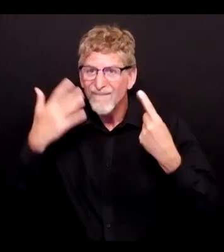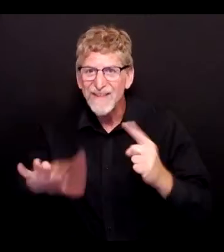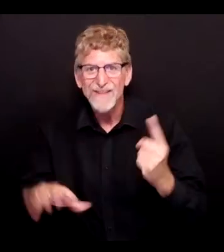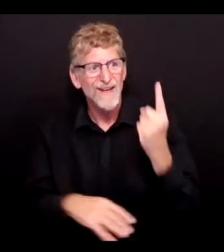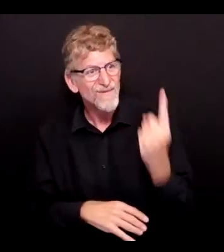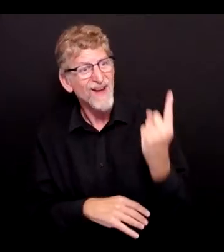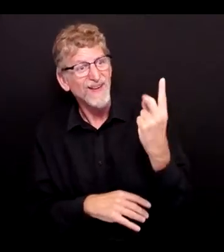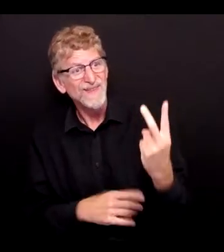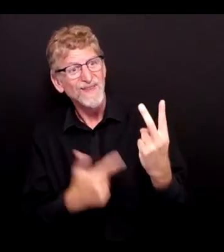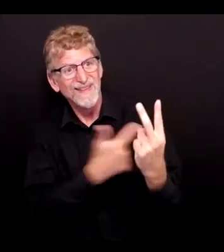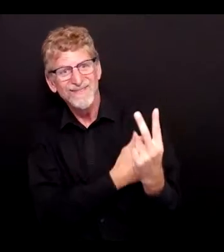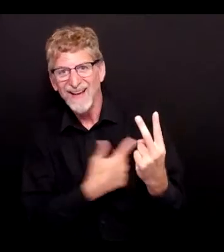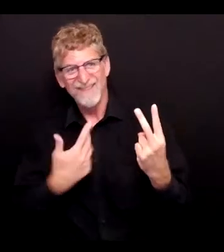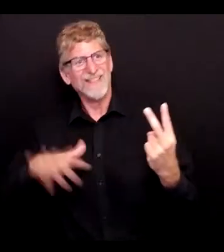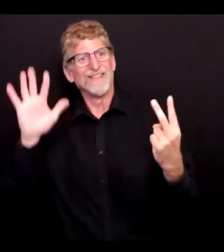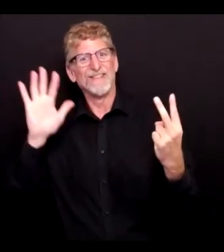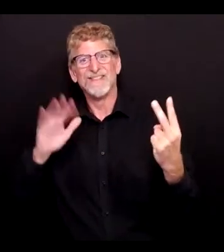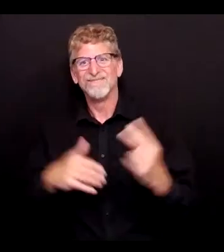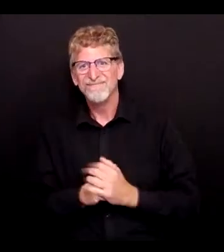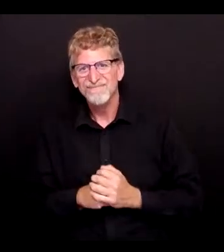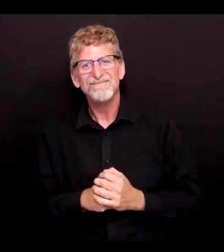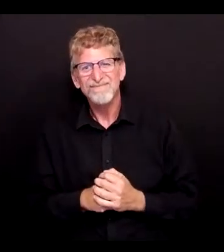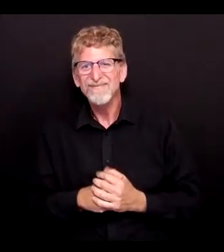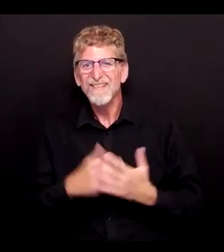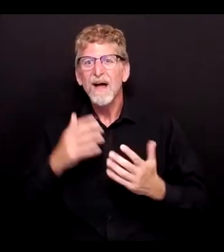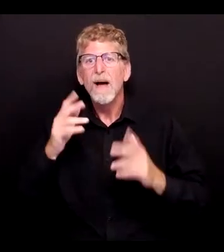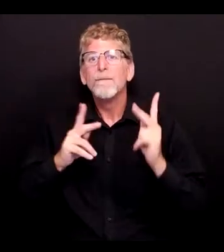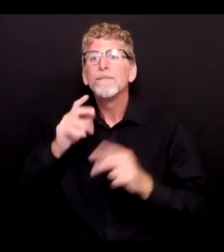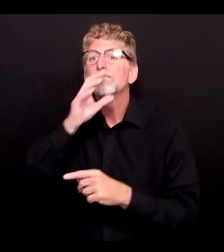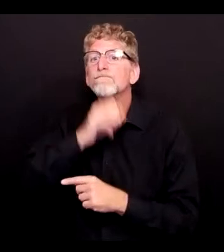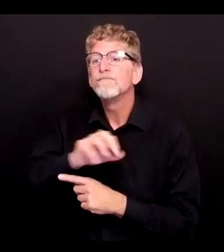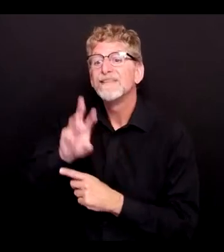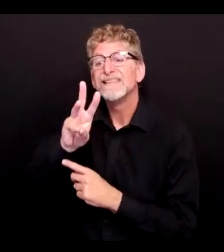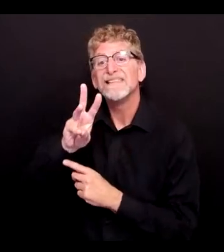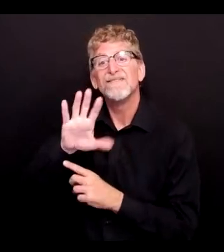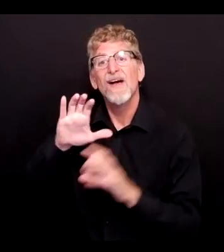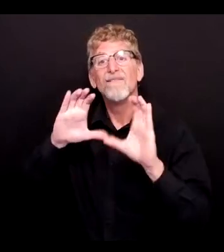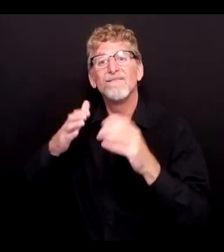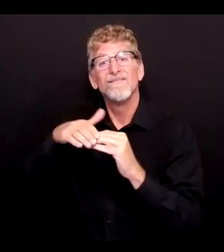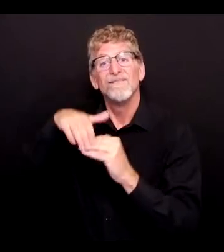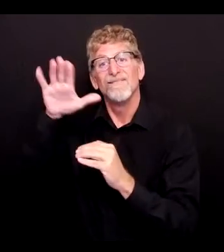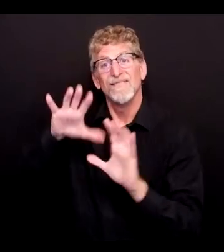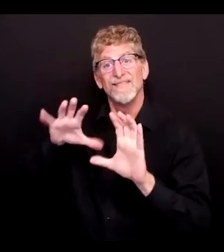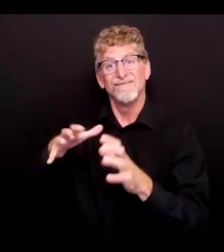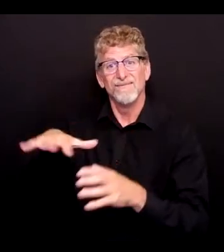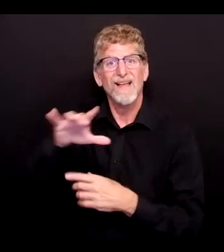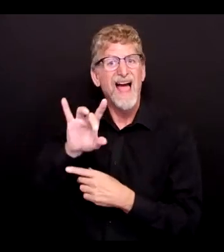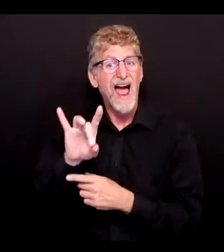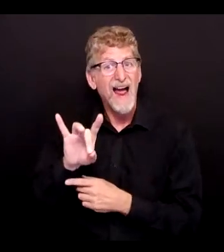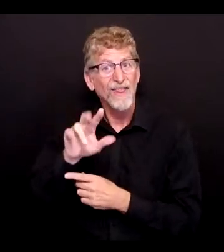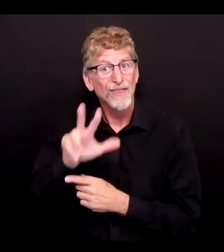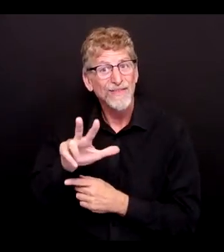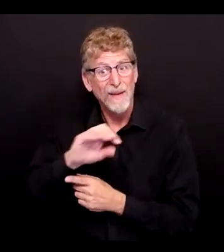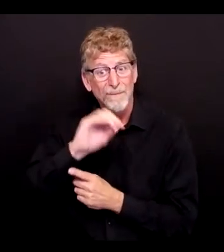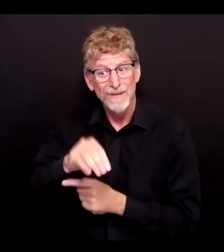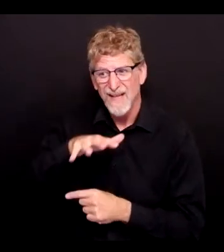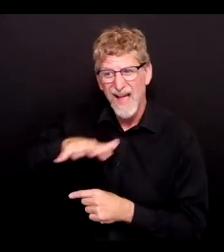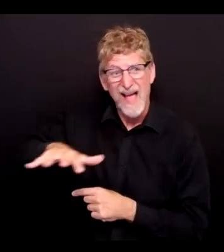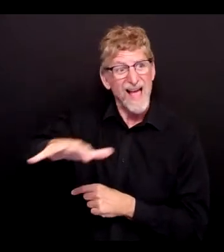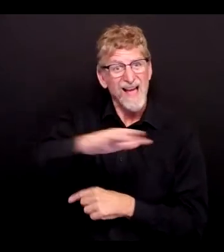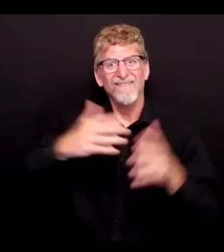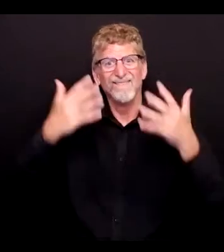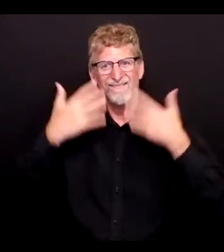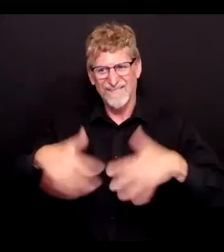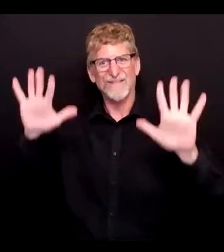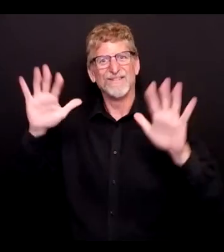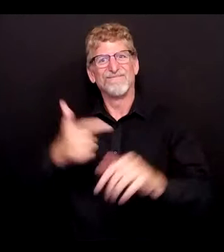over 65, we're now at 83% of Minnesotans over age 65 having received at least one dose, and